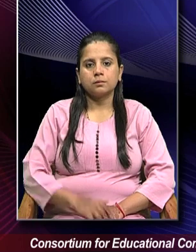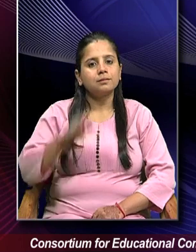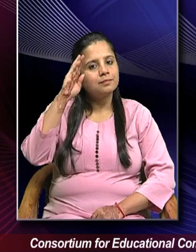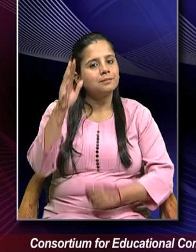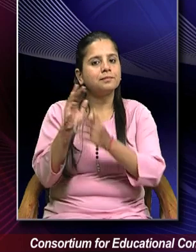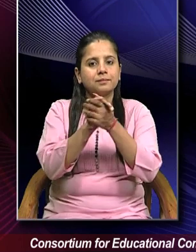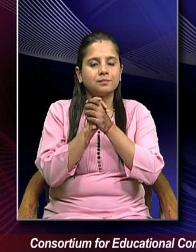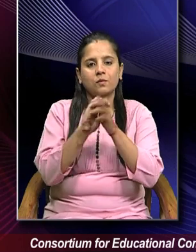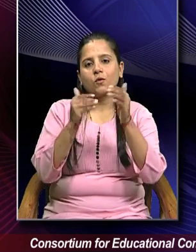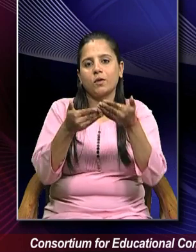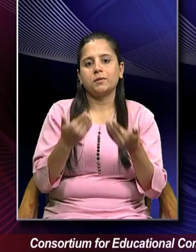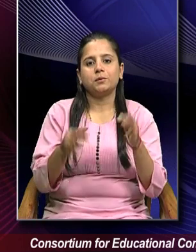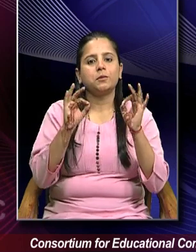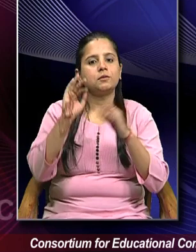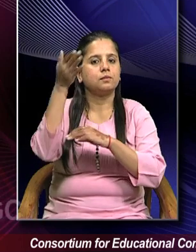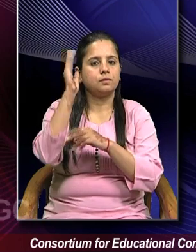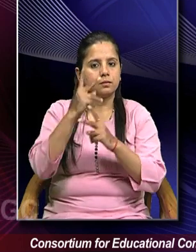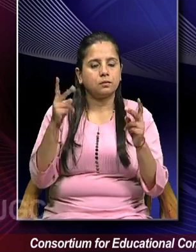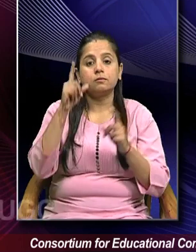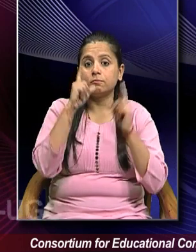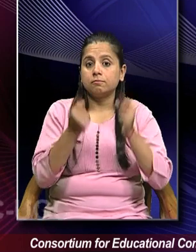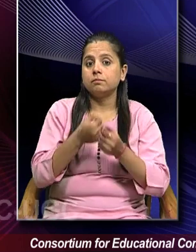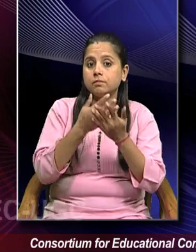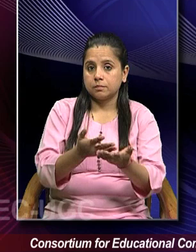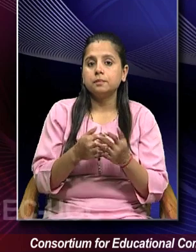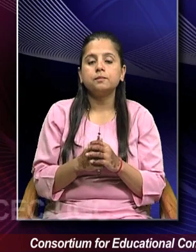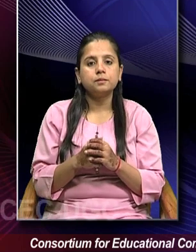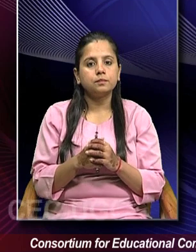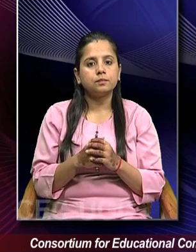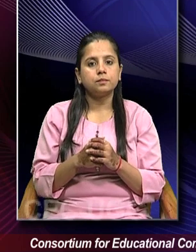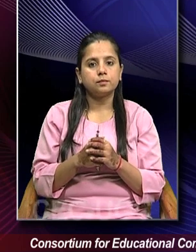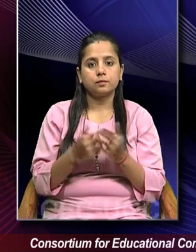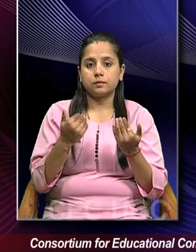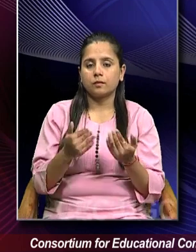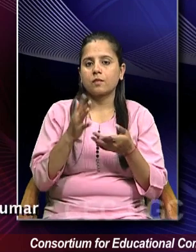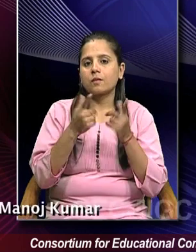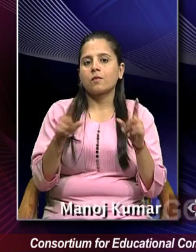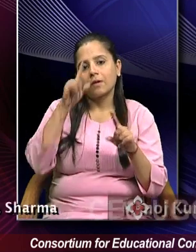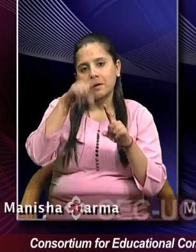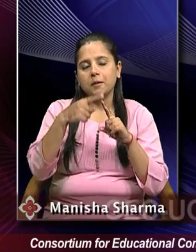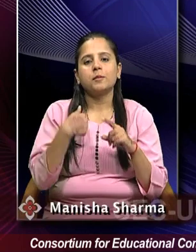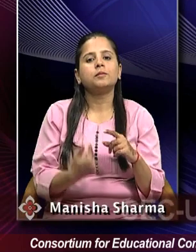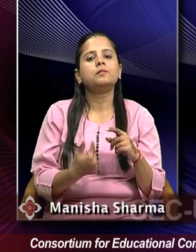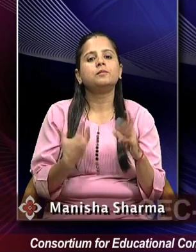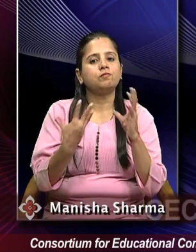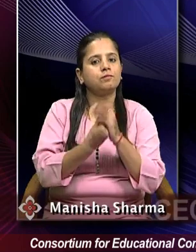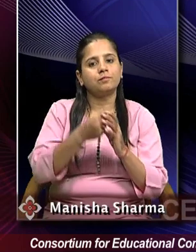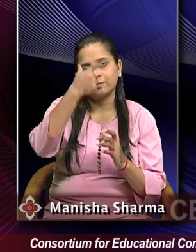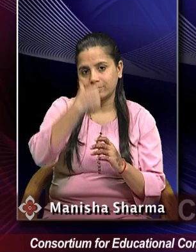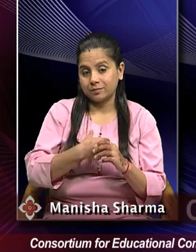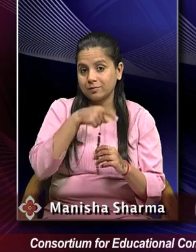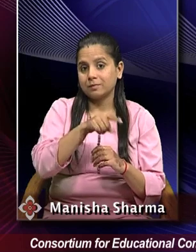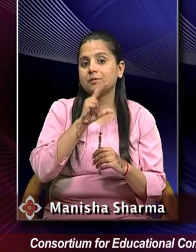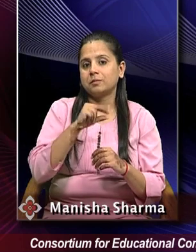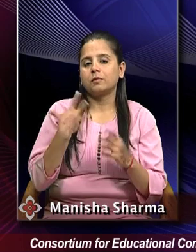Hello friends, welcome to this special lecture Symbolic Expression, and as sign language expert with us in the